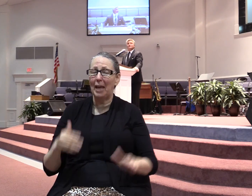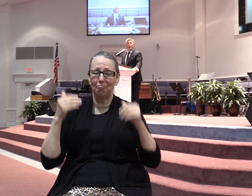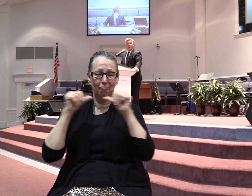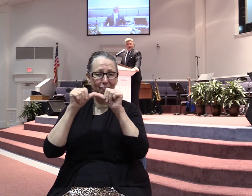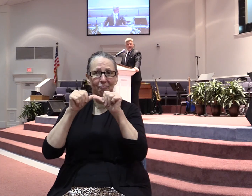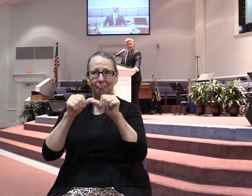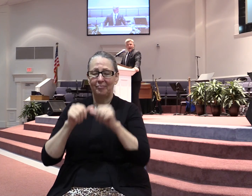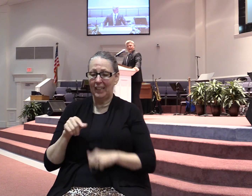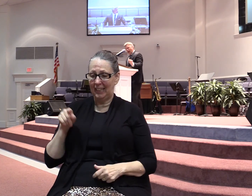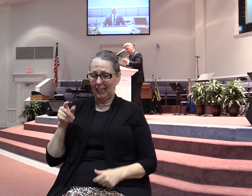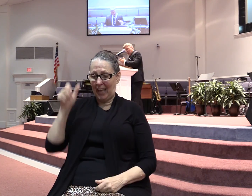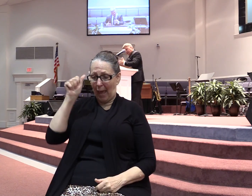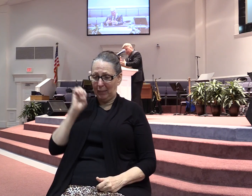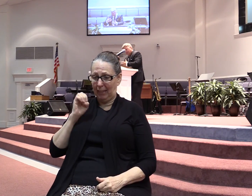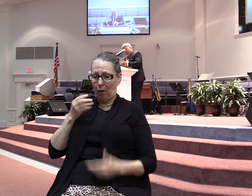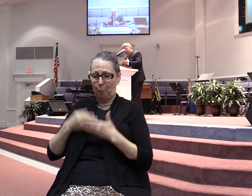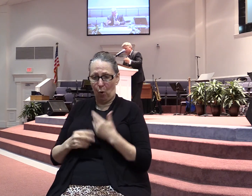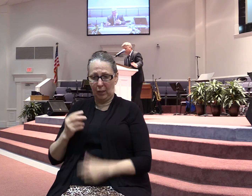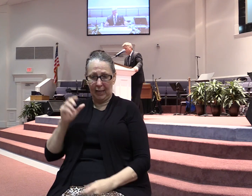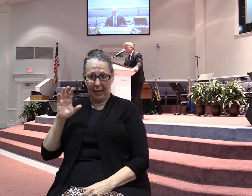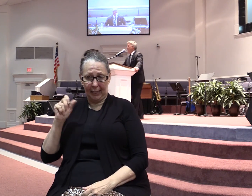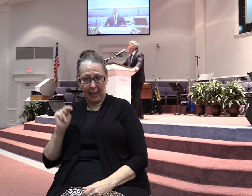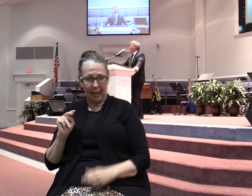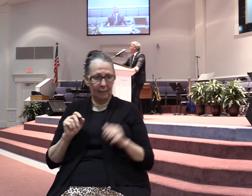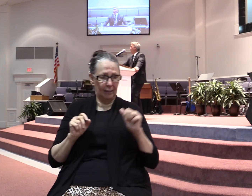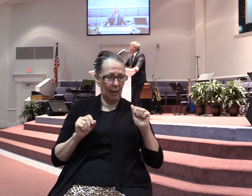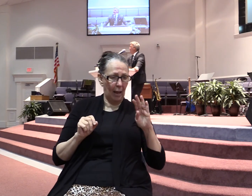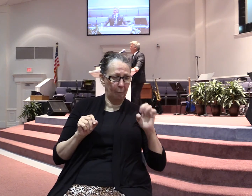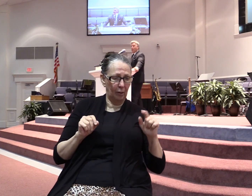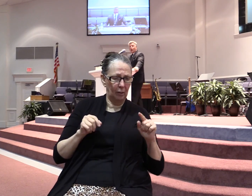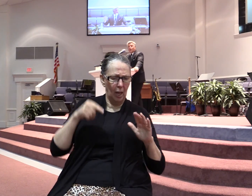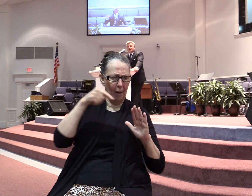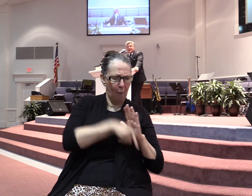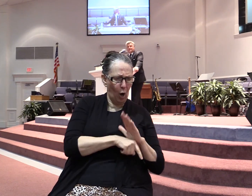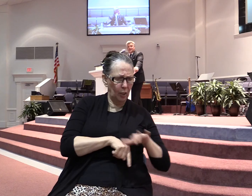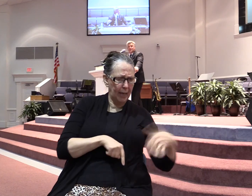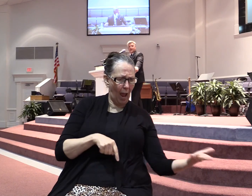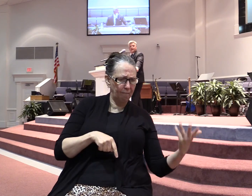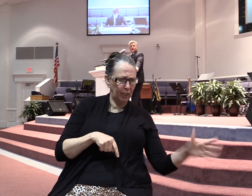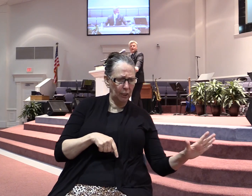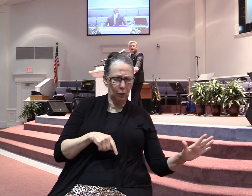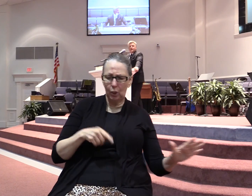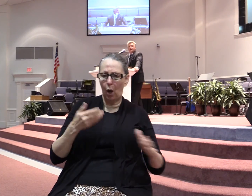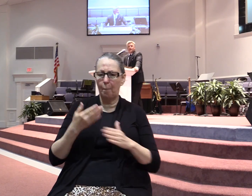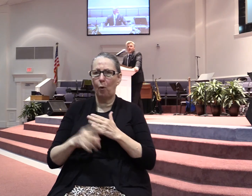Seth is born. The alternative of plan is moving forward. The world slips into a